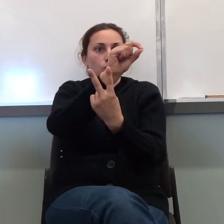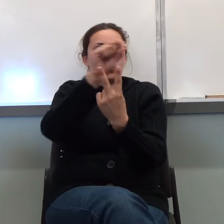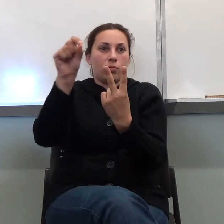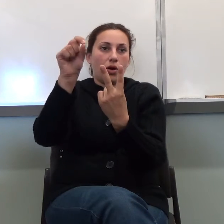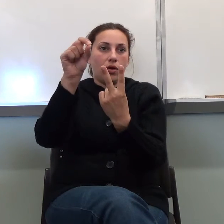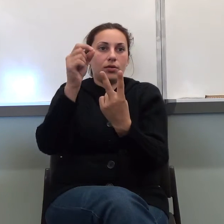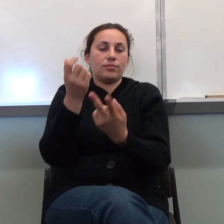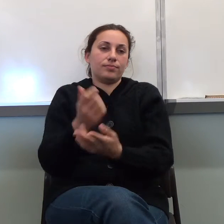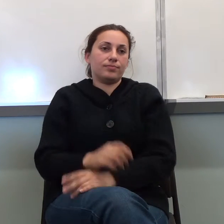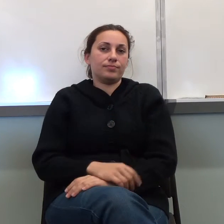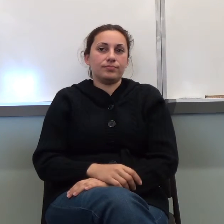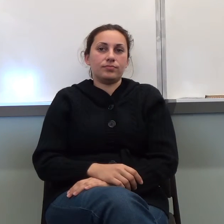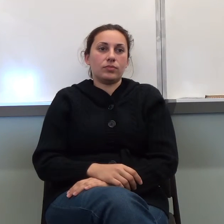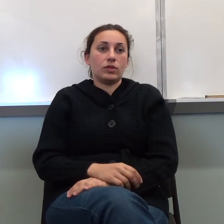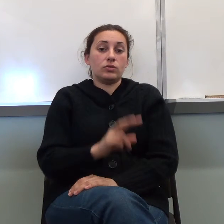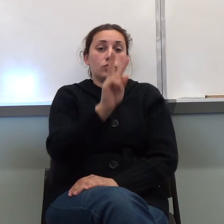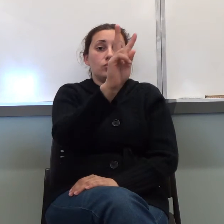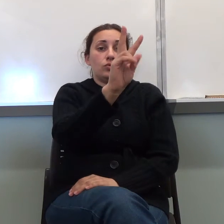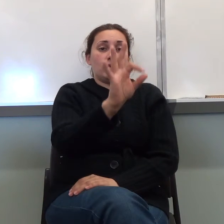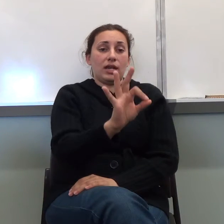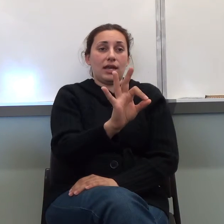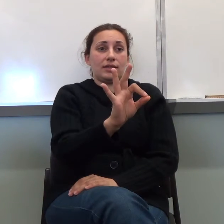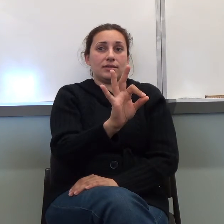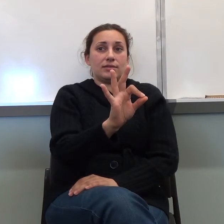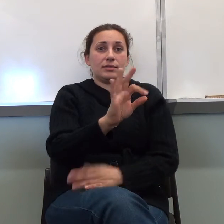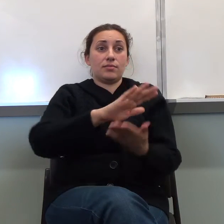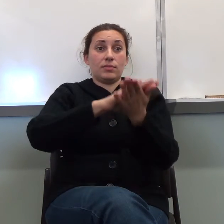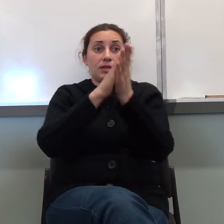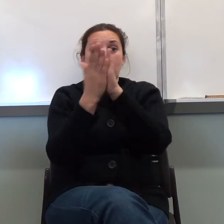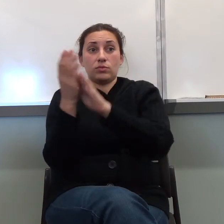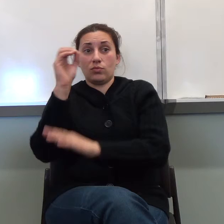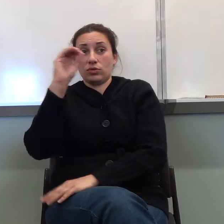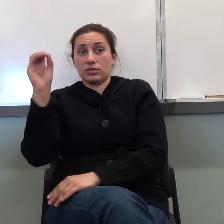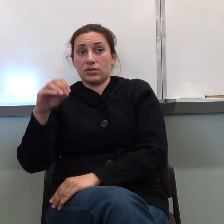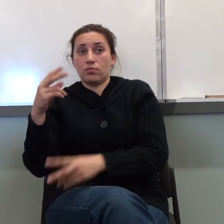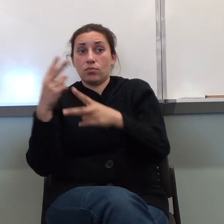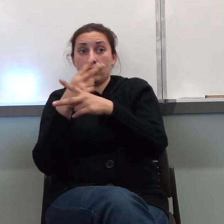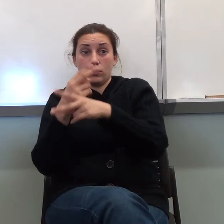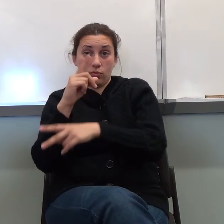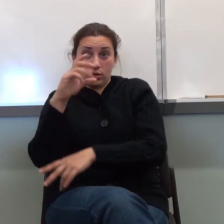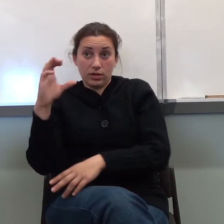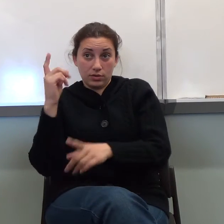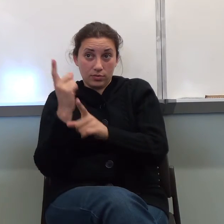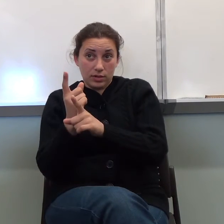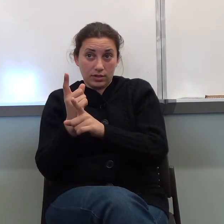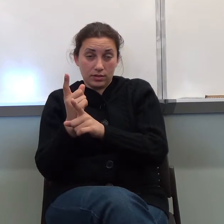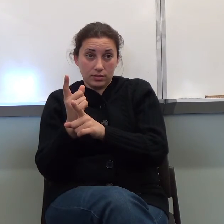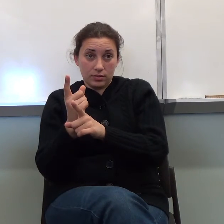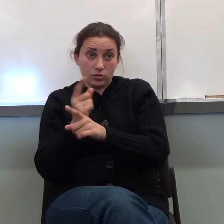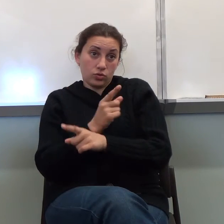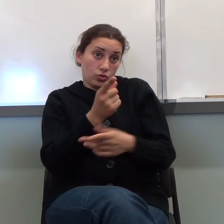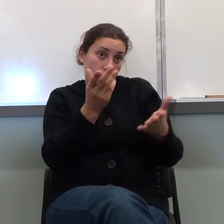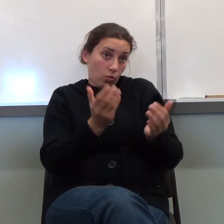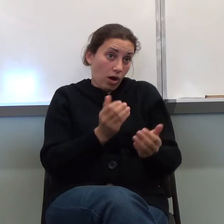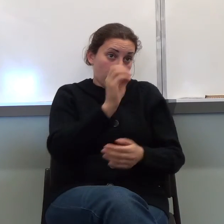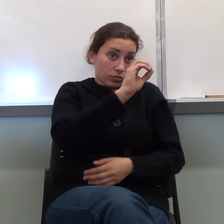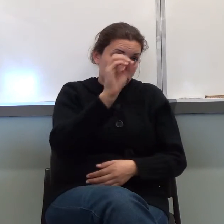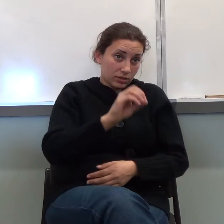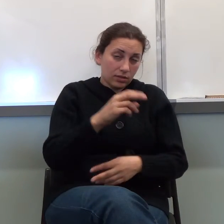as a percent, what's going to happen? We have to multiply that by 100, huh? To get a percent. So if you take